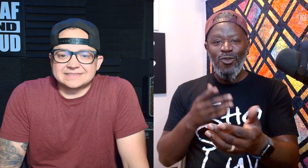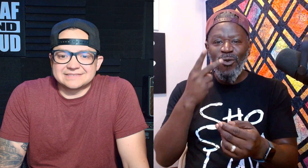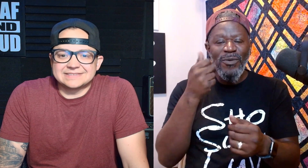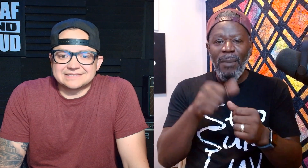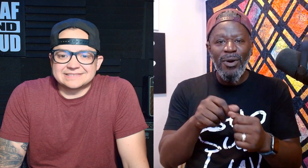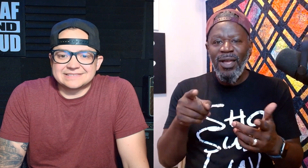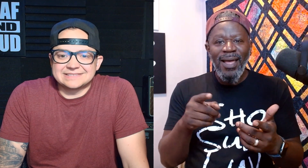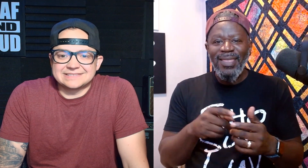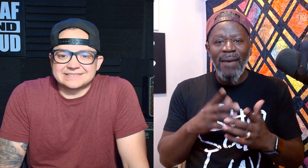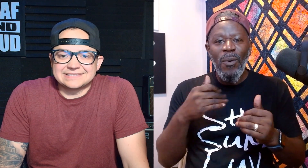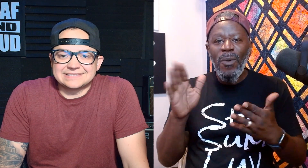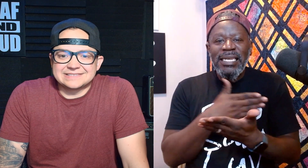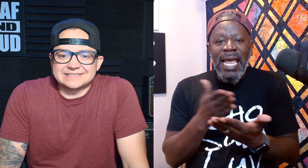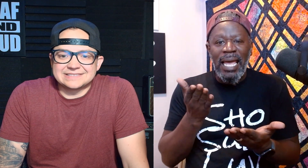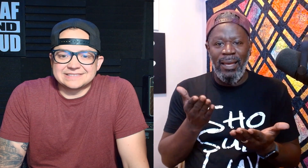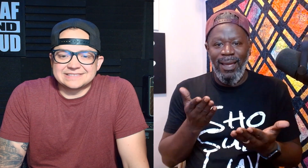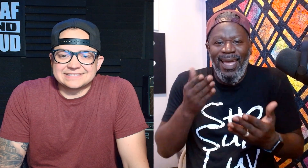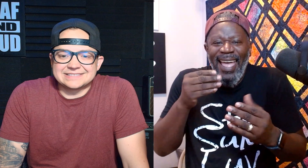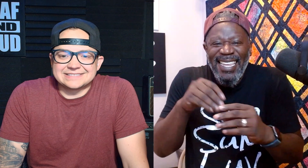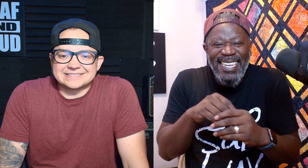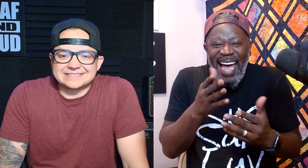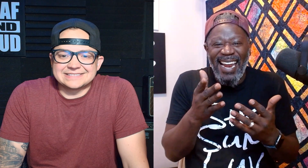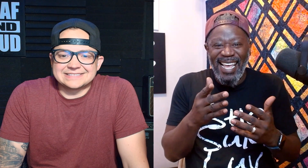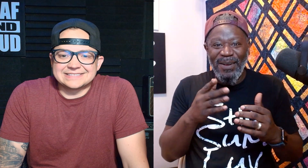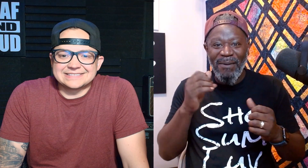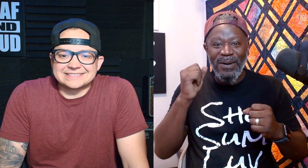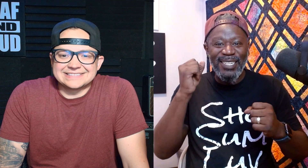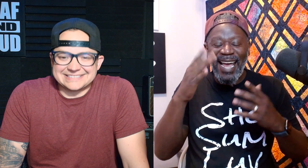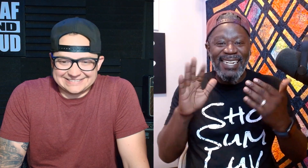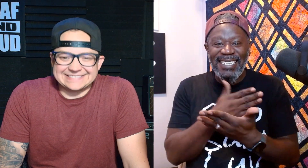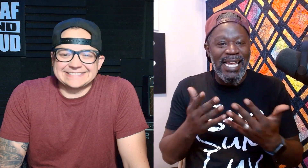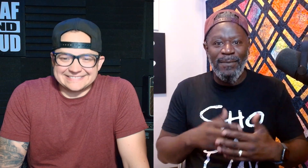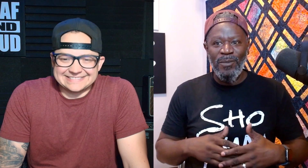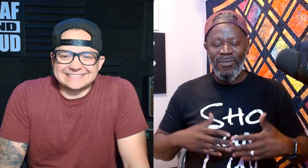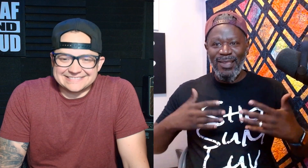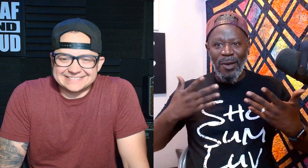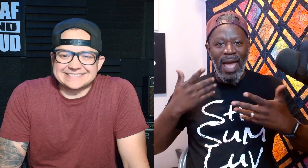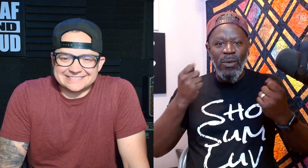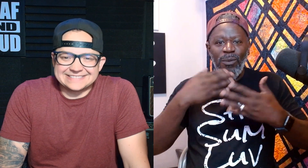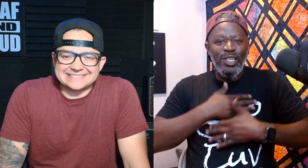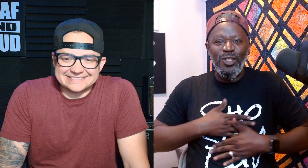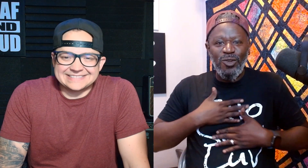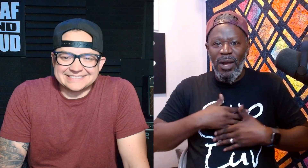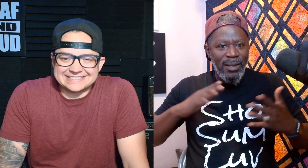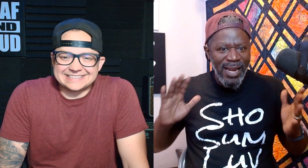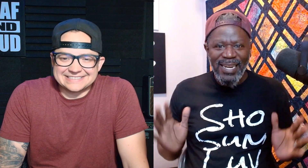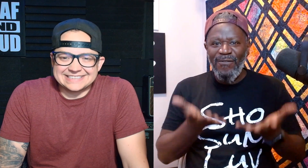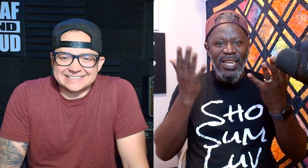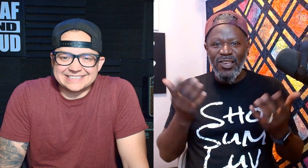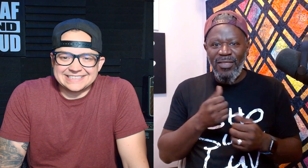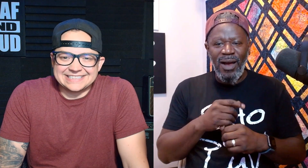talking. You remember everyone was singing inside there. Everyone shouting and singing. And so everyone was just